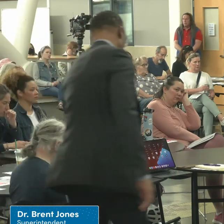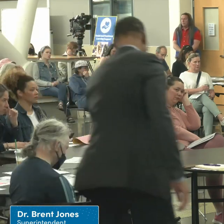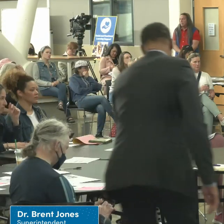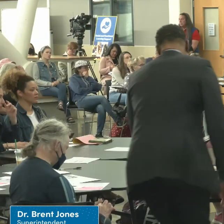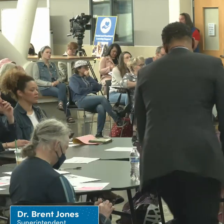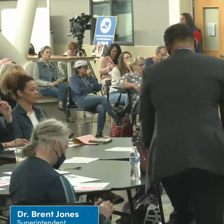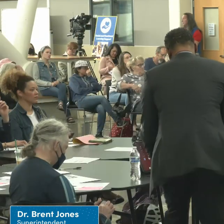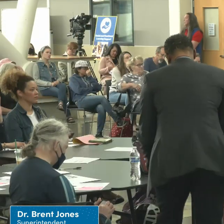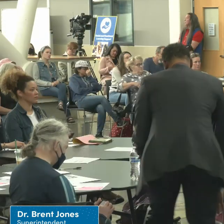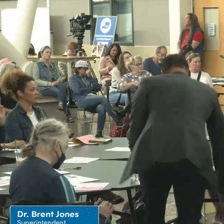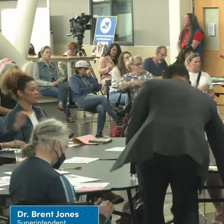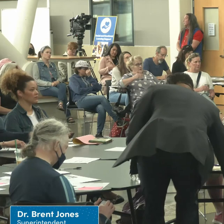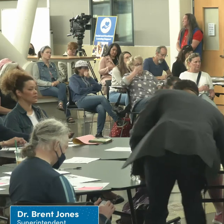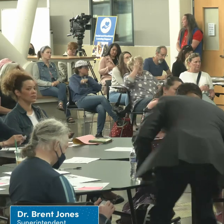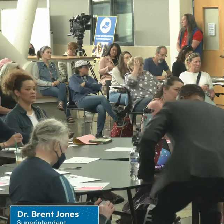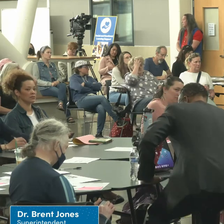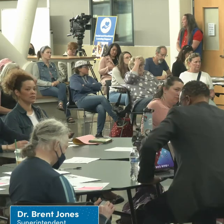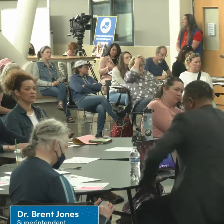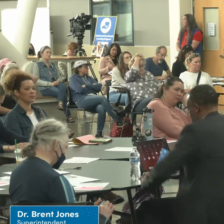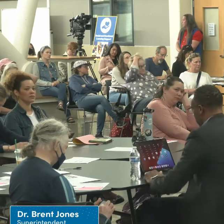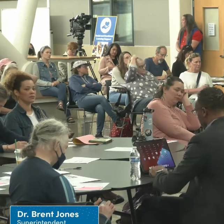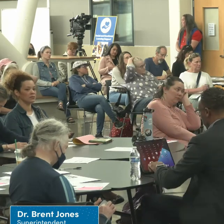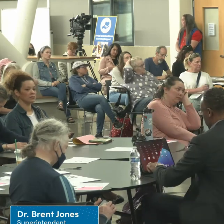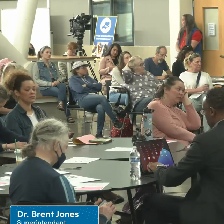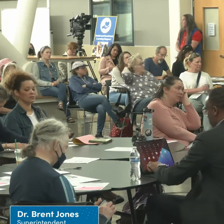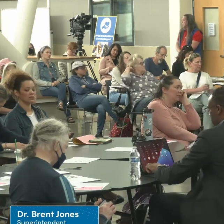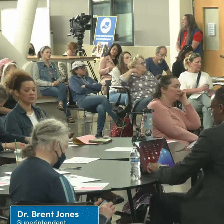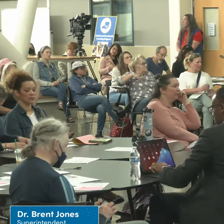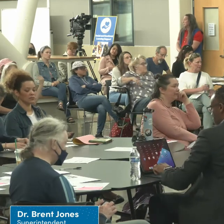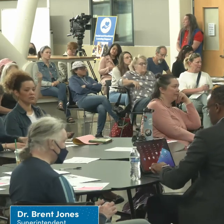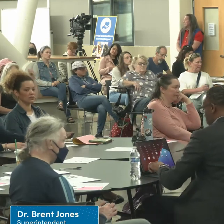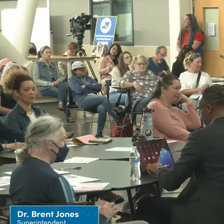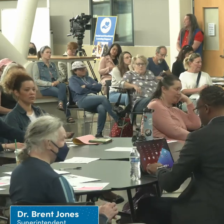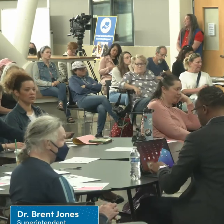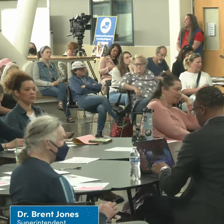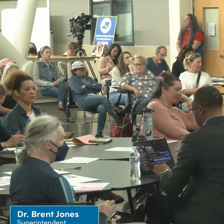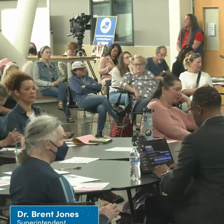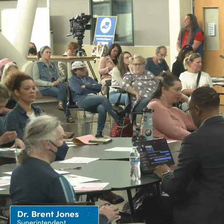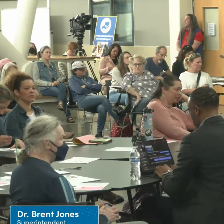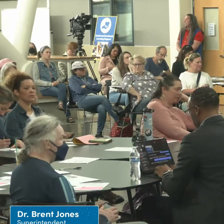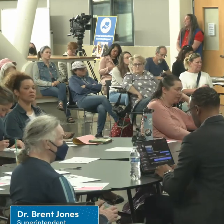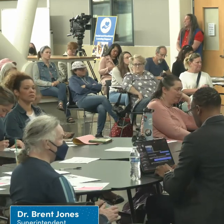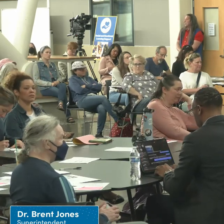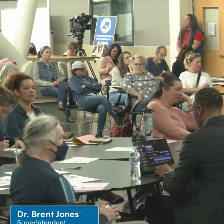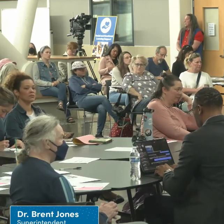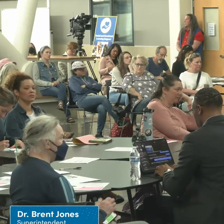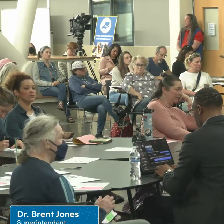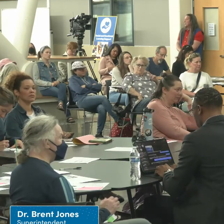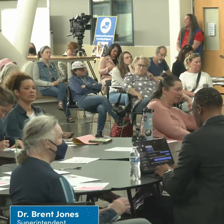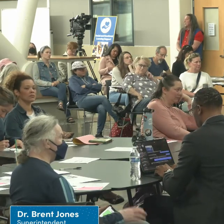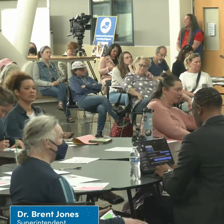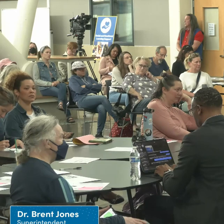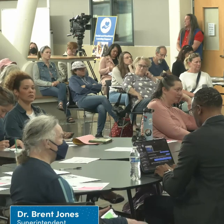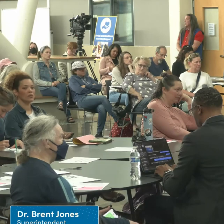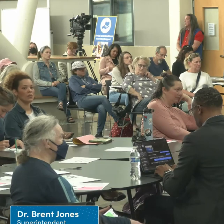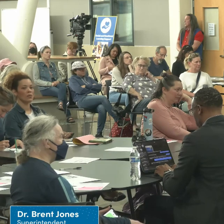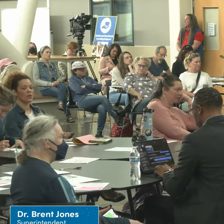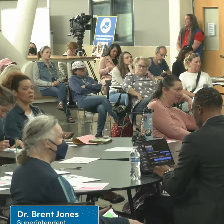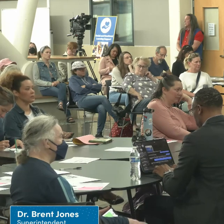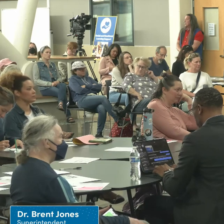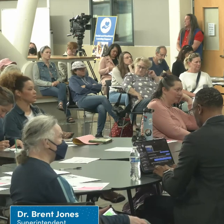only state that's experiencing this. We're not the only, it's all across the nation. Our sistering